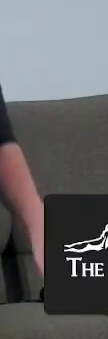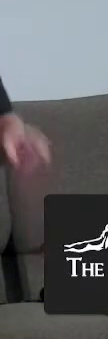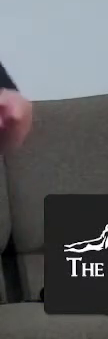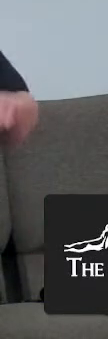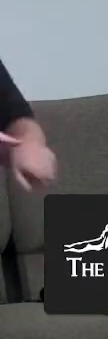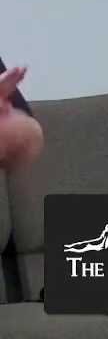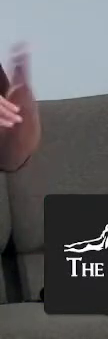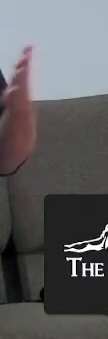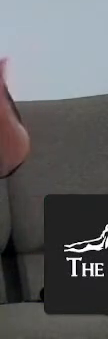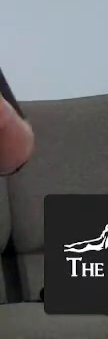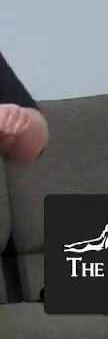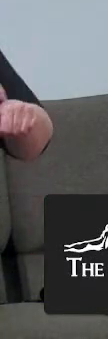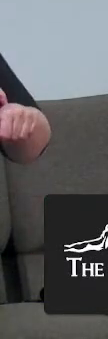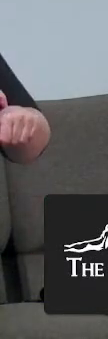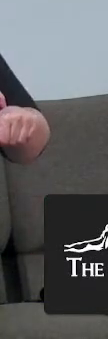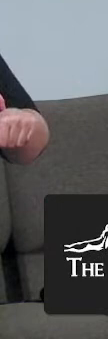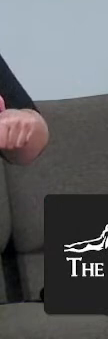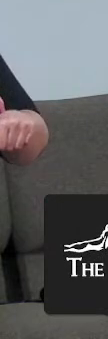time.